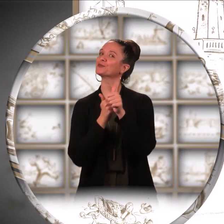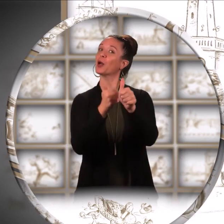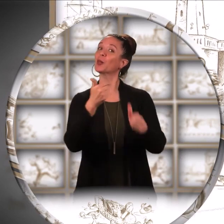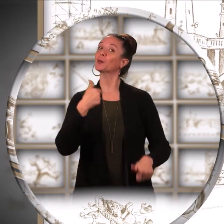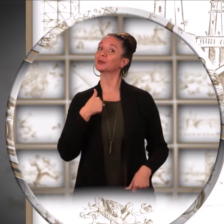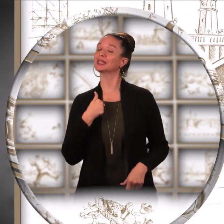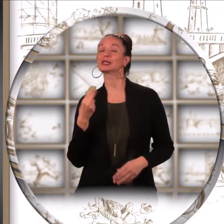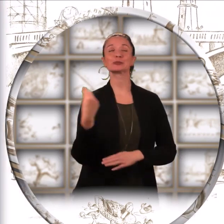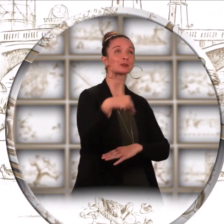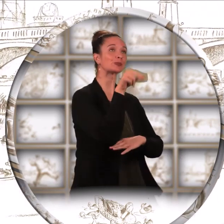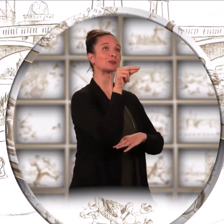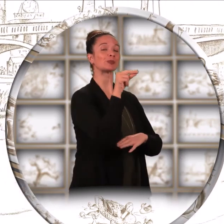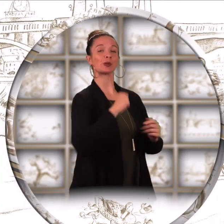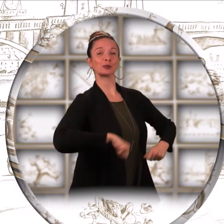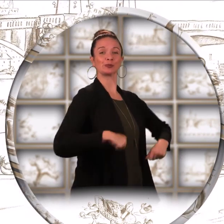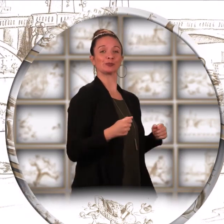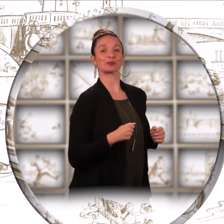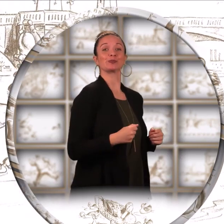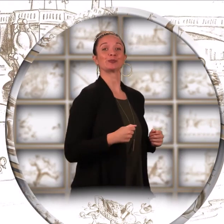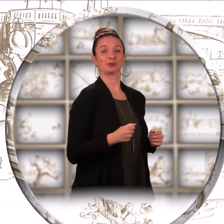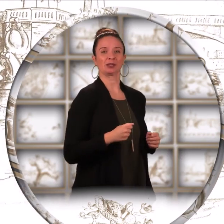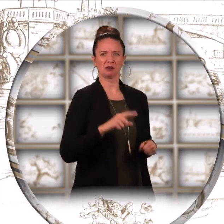children, follow me."